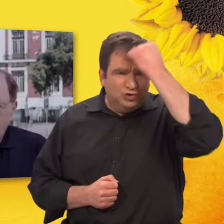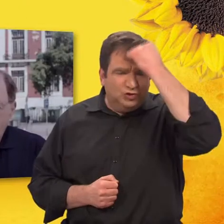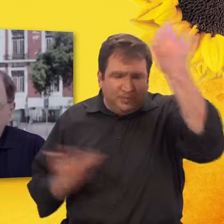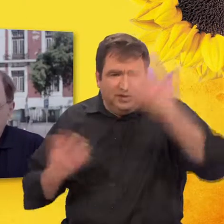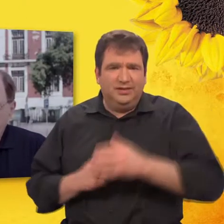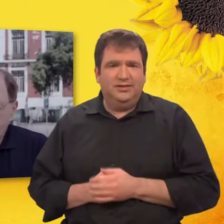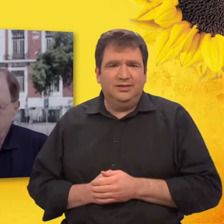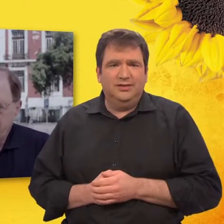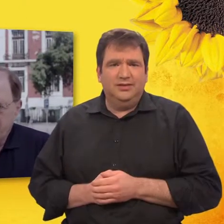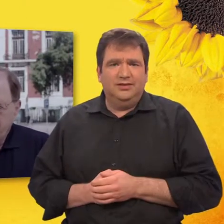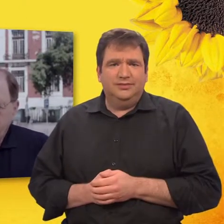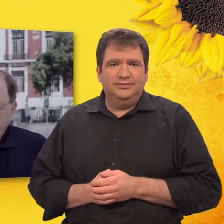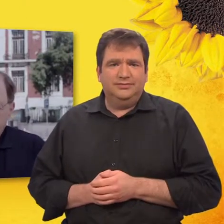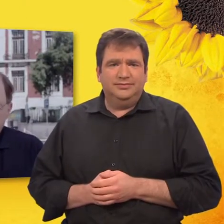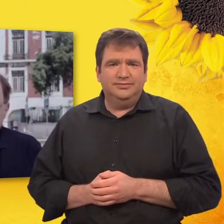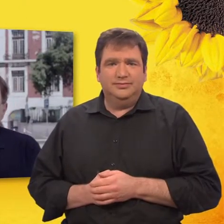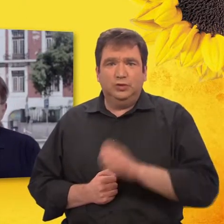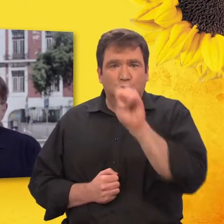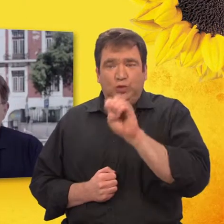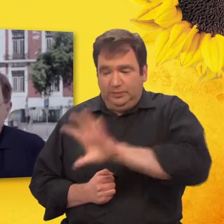It's preposterous.